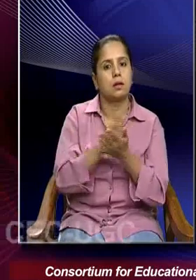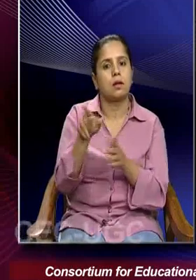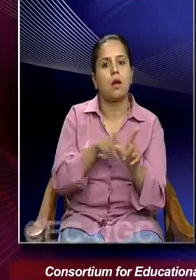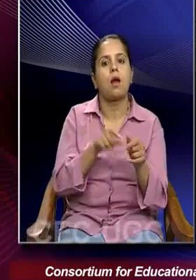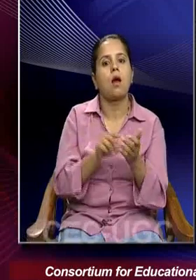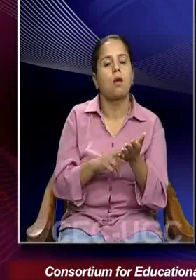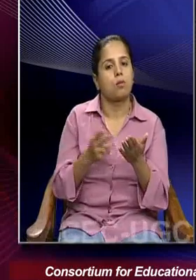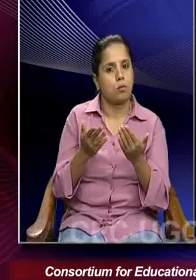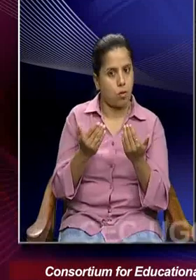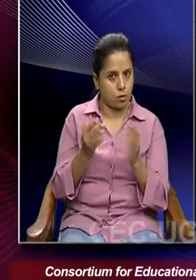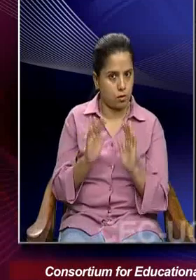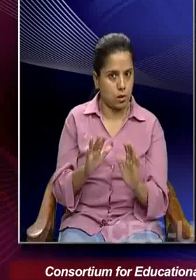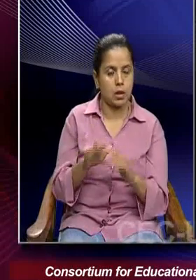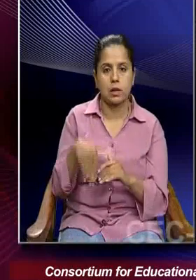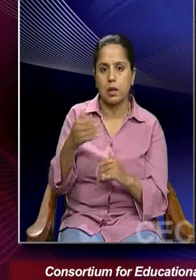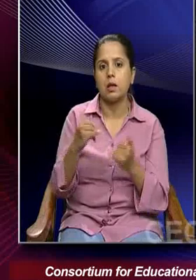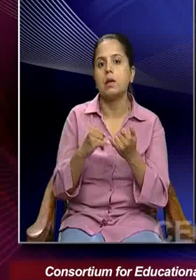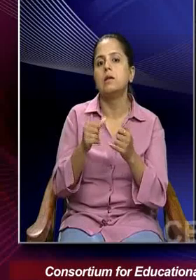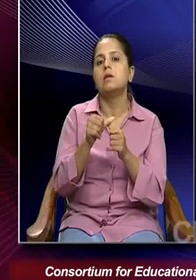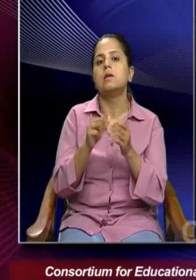then ultimately to samadhi.